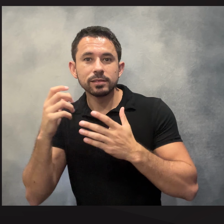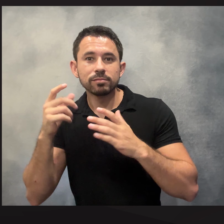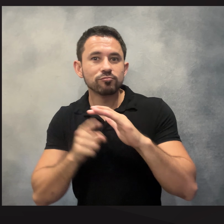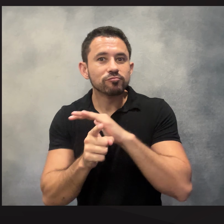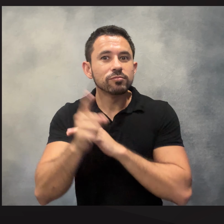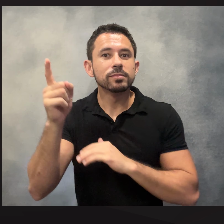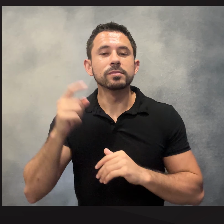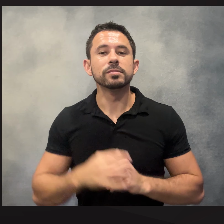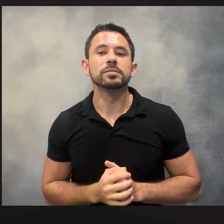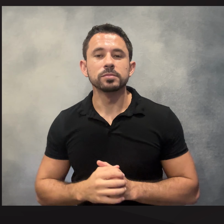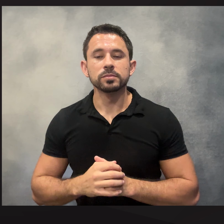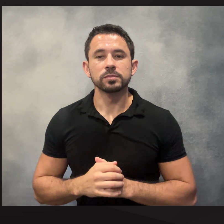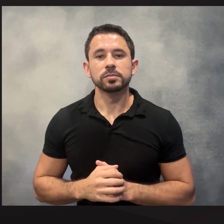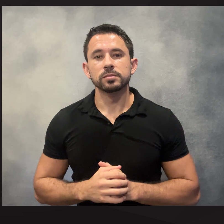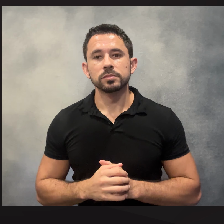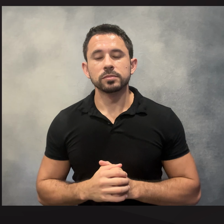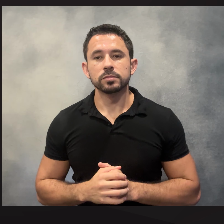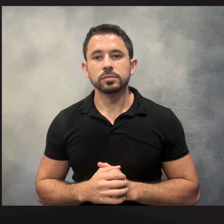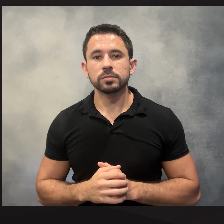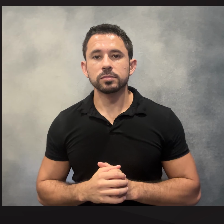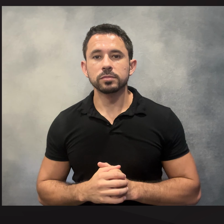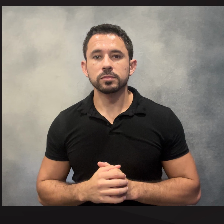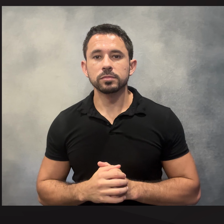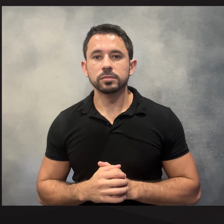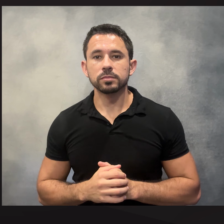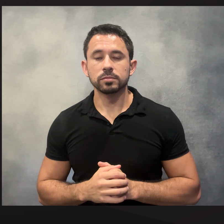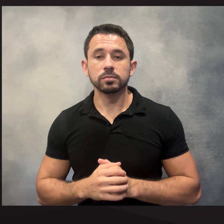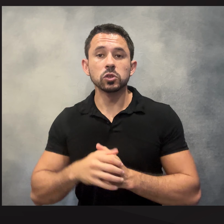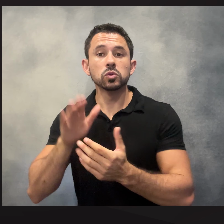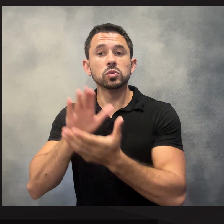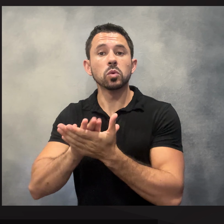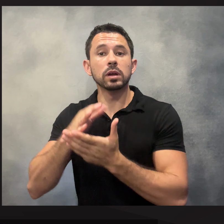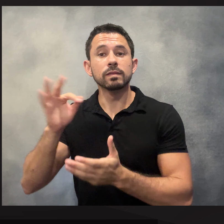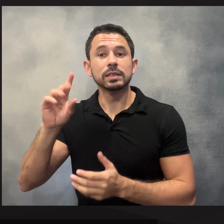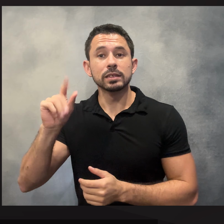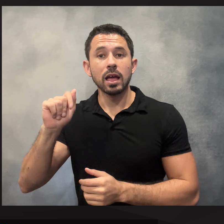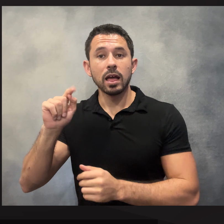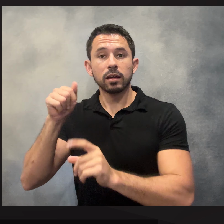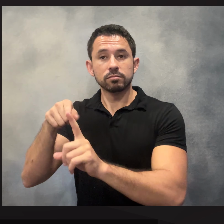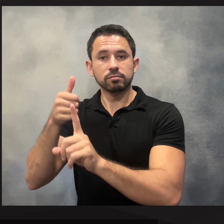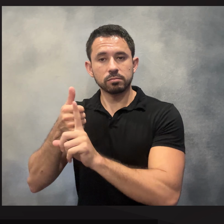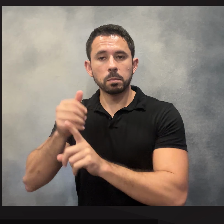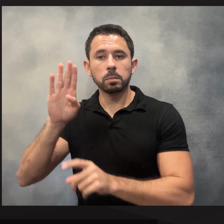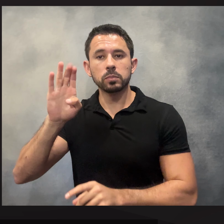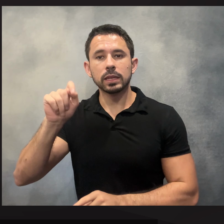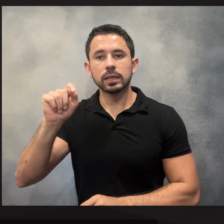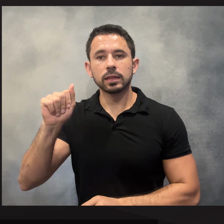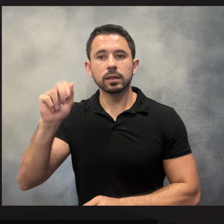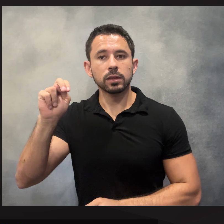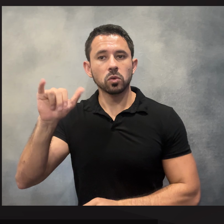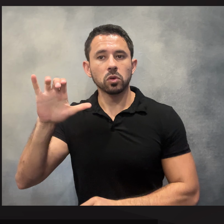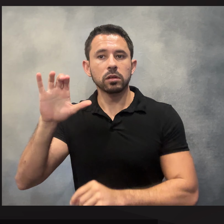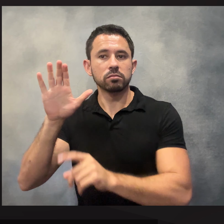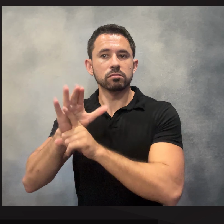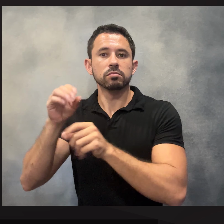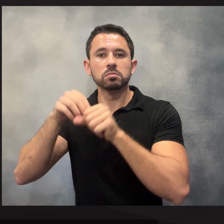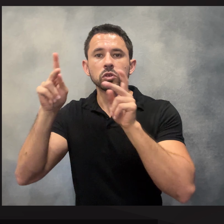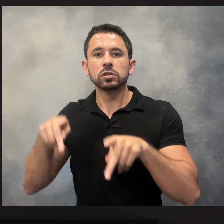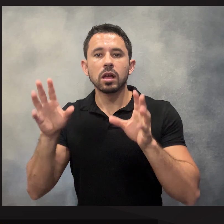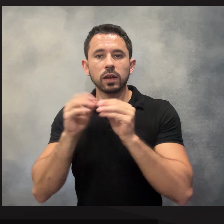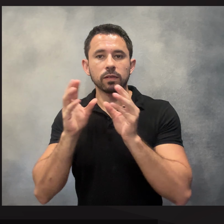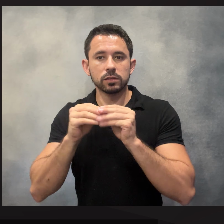collecting expeditions. School of Data is Beta NYC's in-person conference during Open